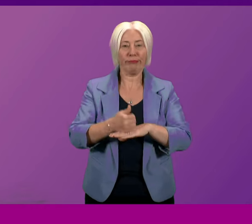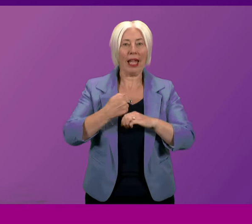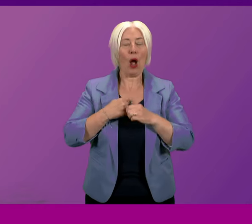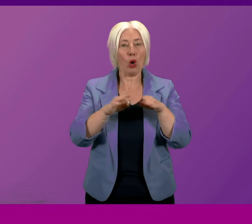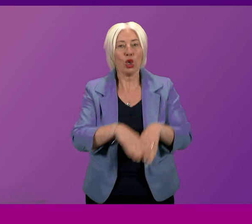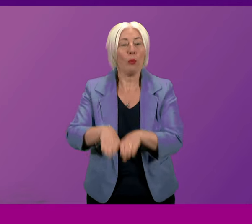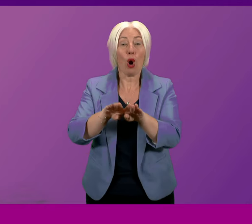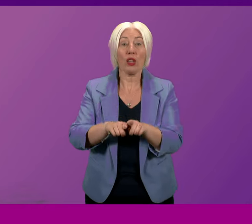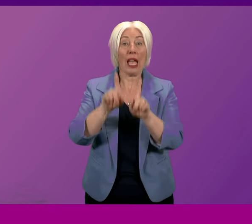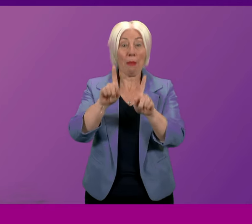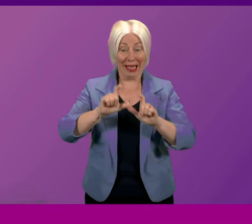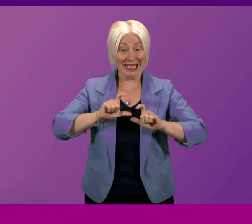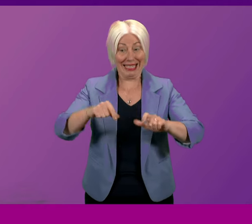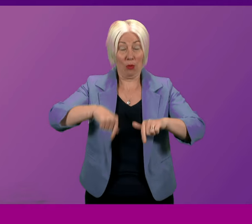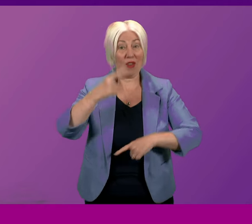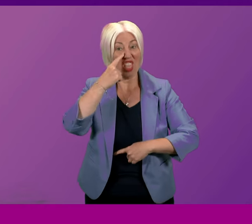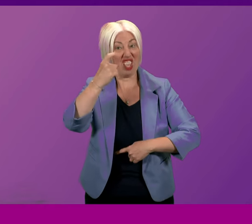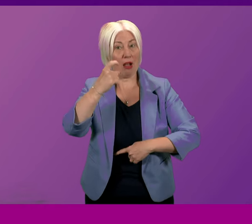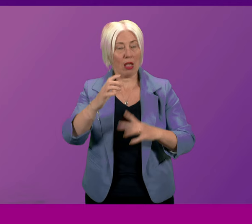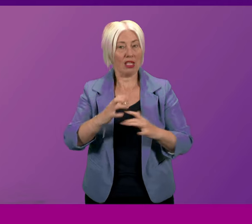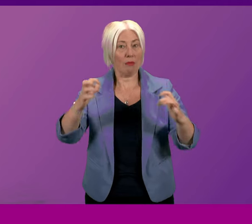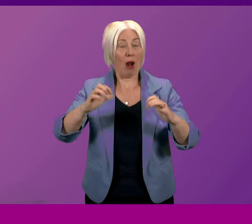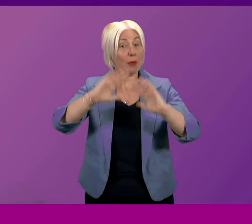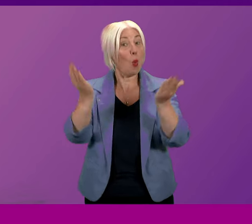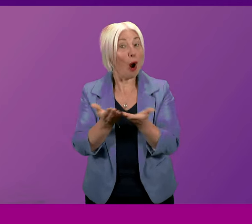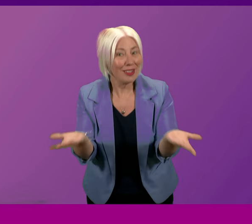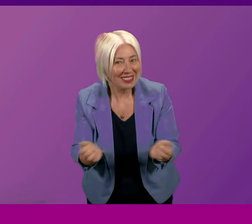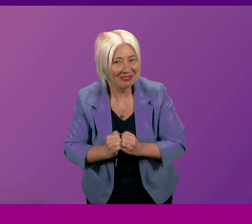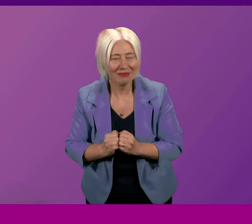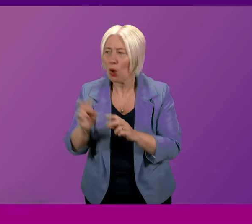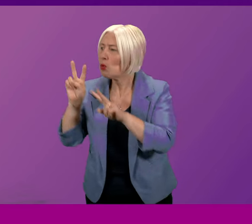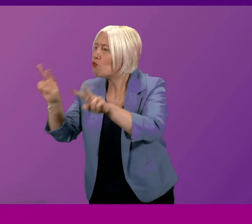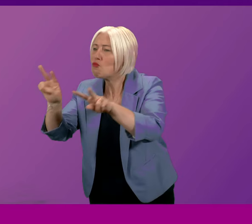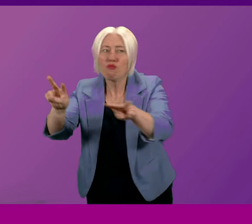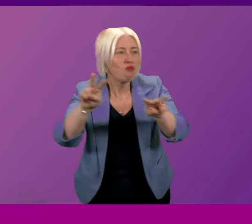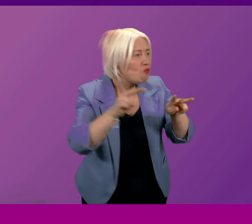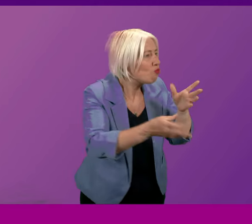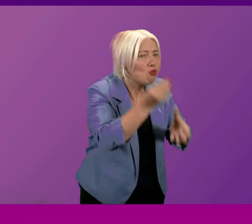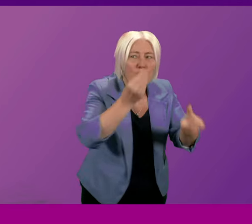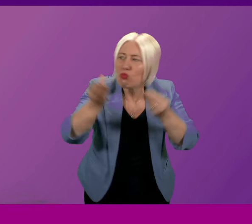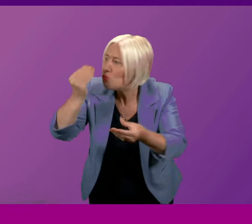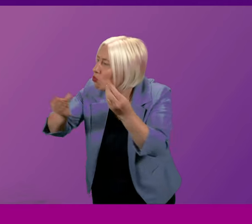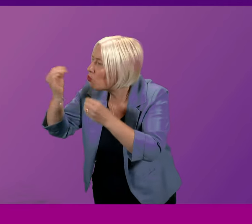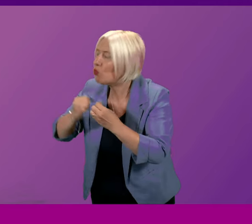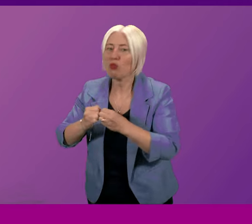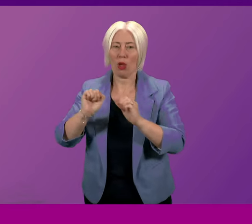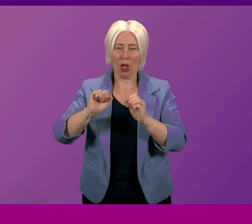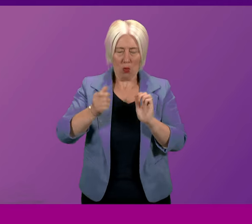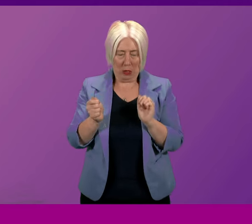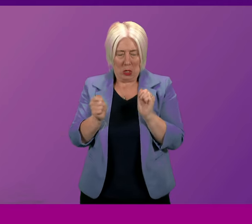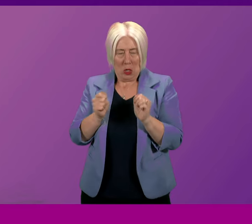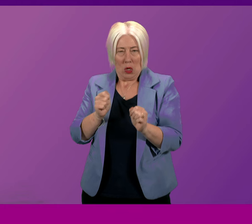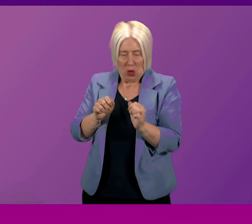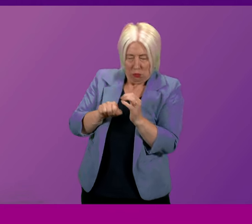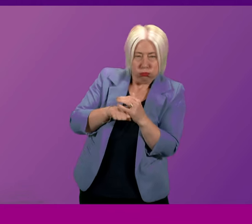one of the youngest parliaments in the world. We look to and learn from others, and we continue to evolve the structures